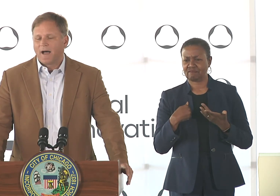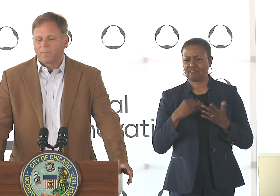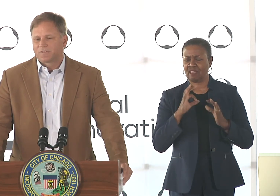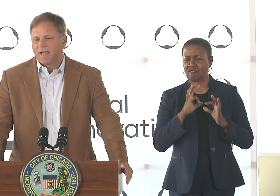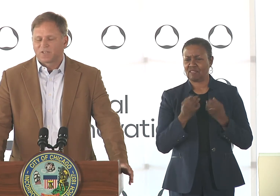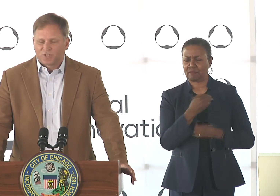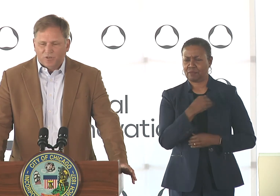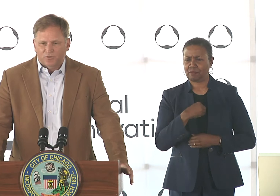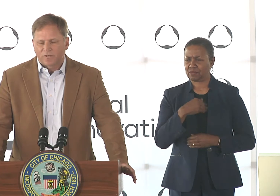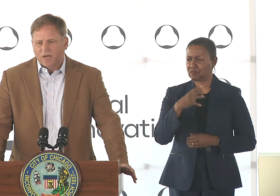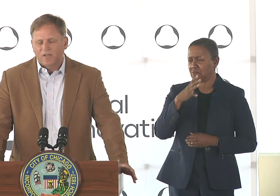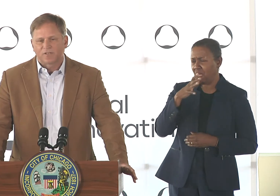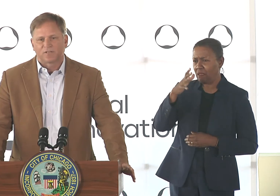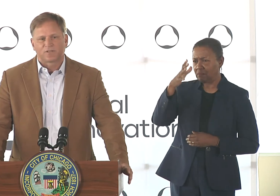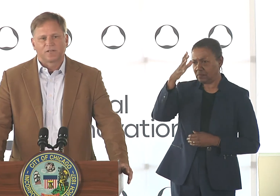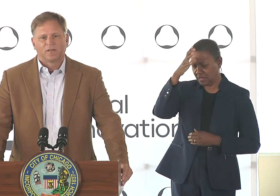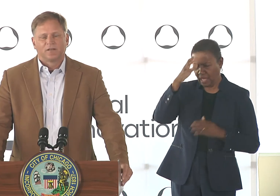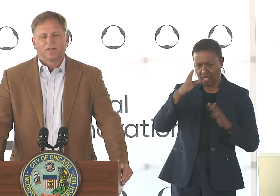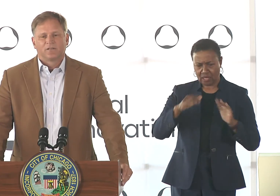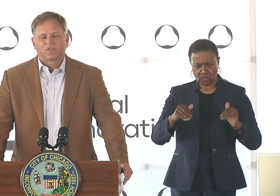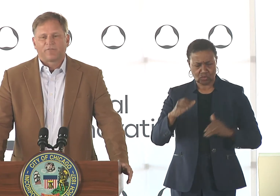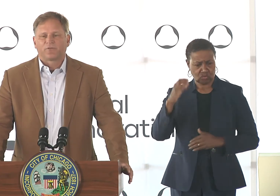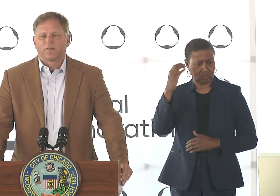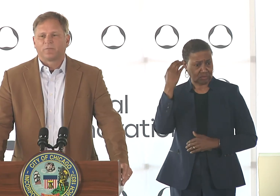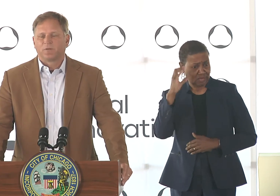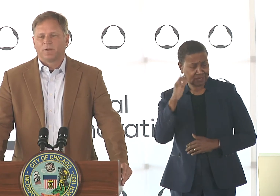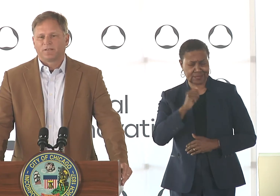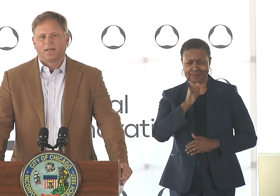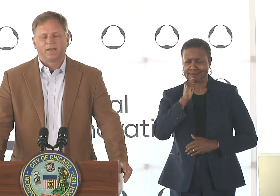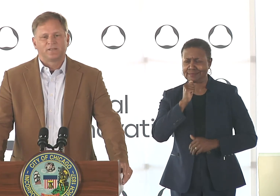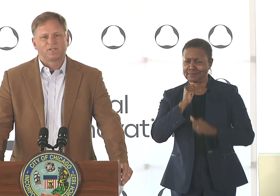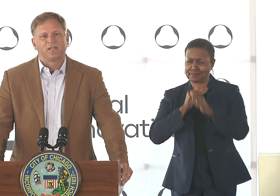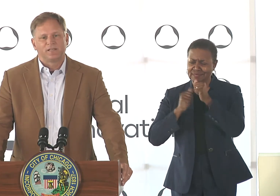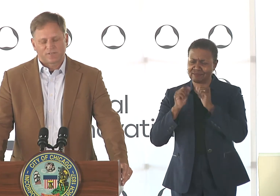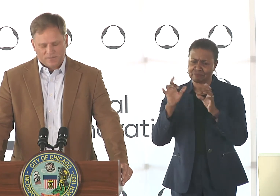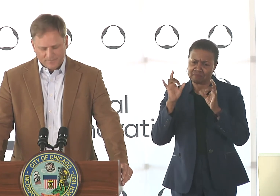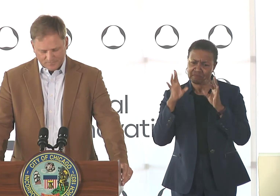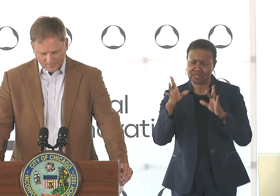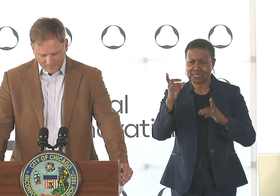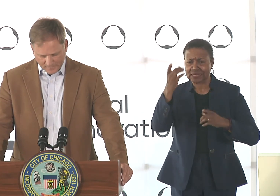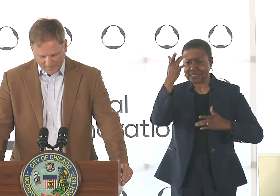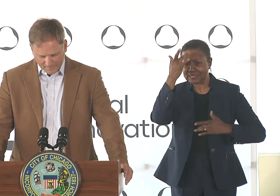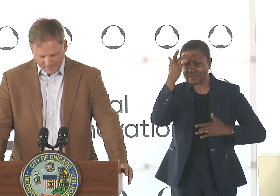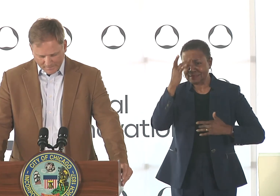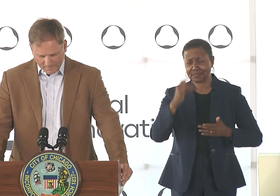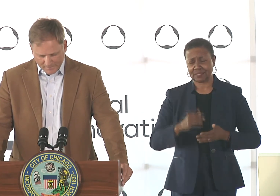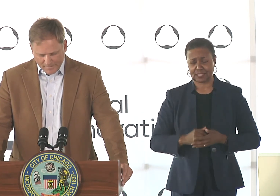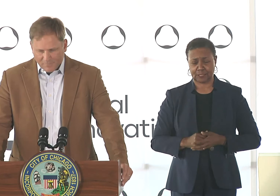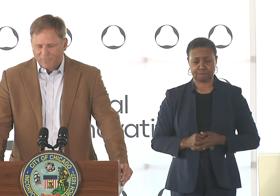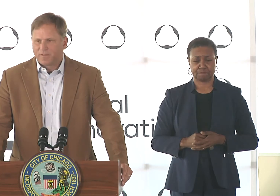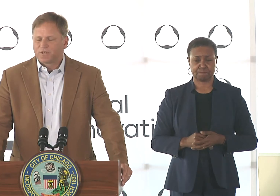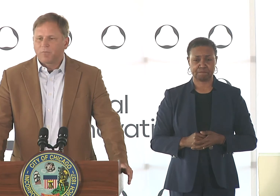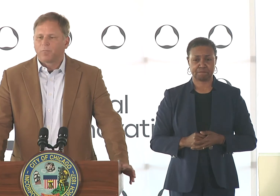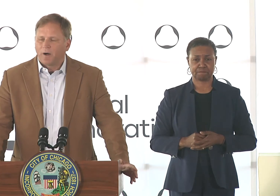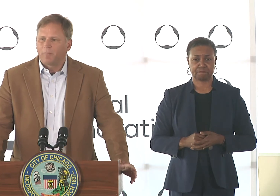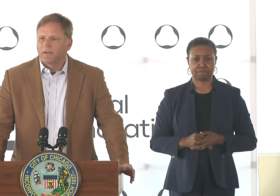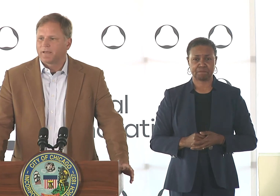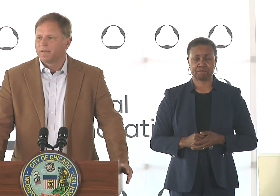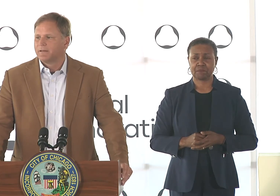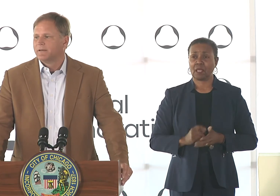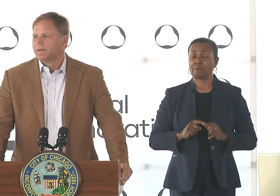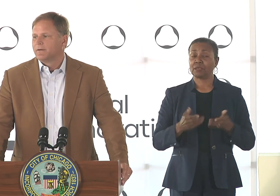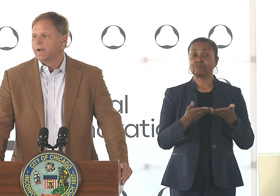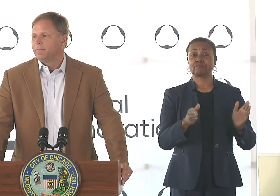ones, moms, dads, children, cousins, suffering from debilitating disease. But for the general